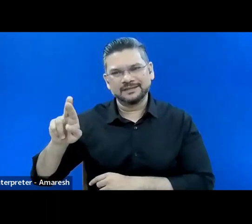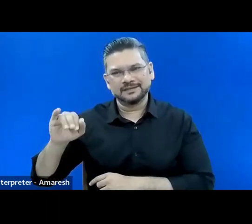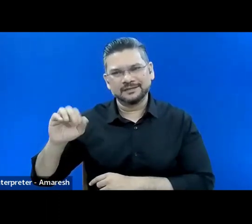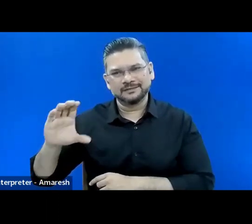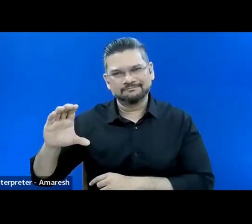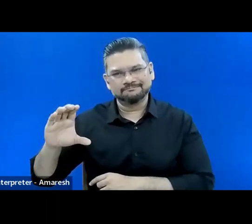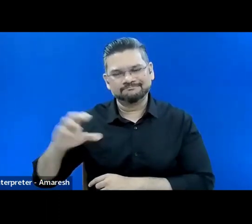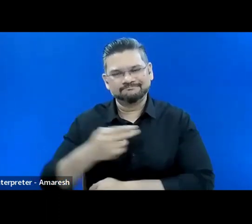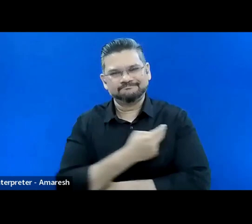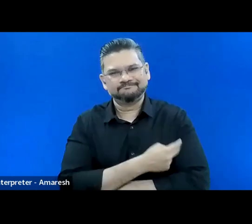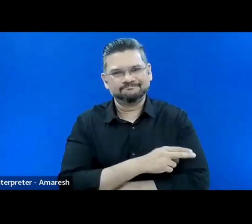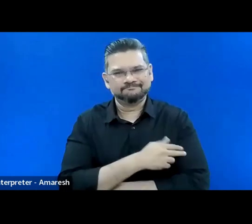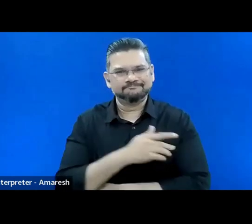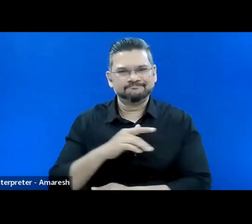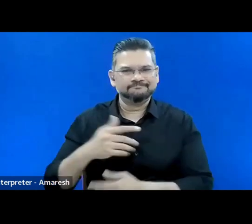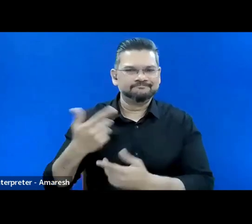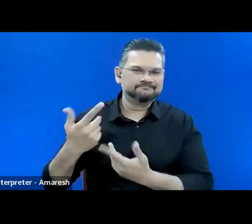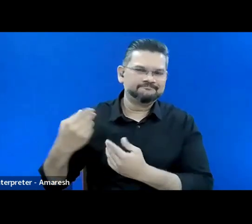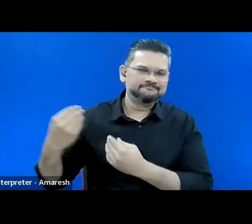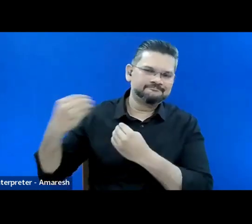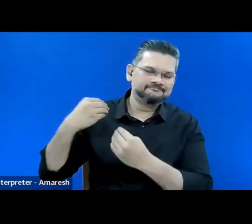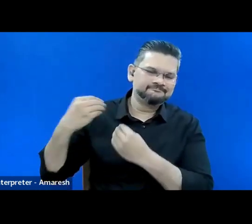we are known as slow learners, autistic people,